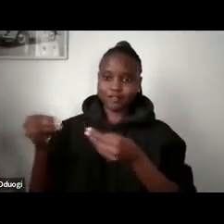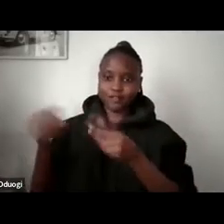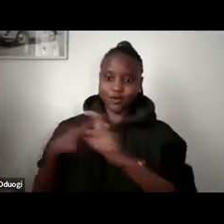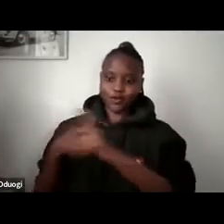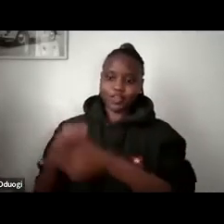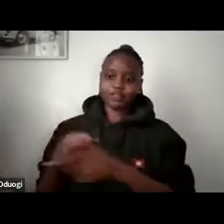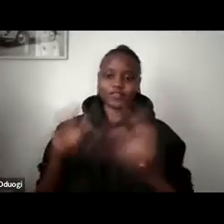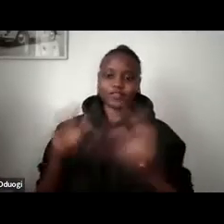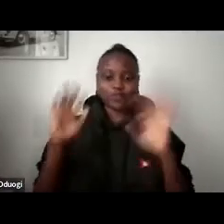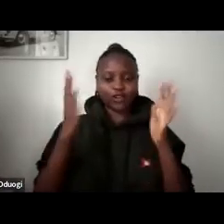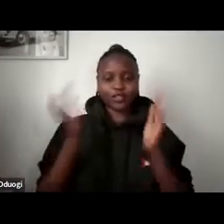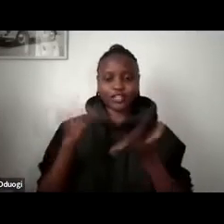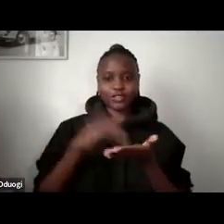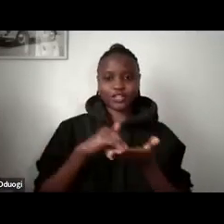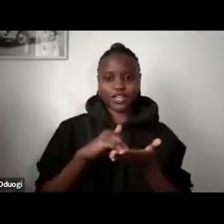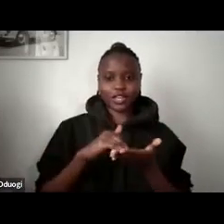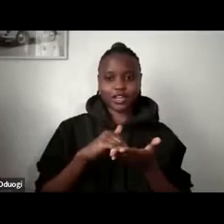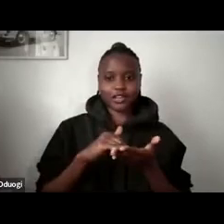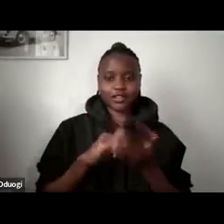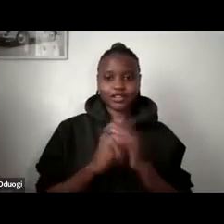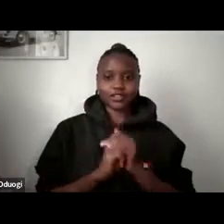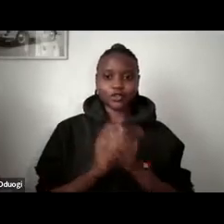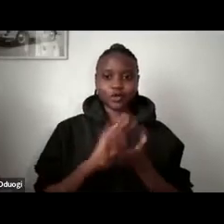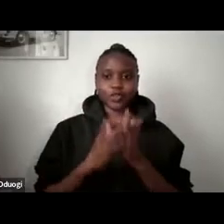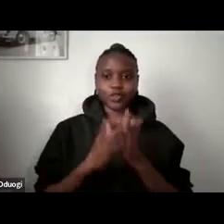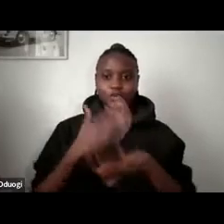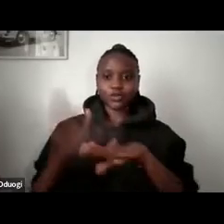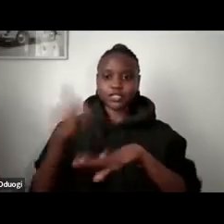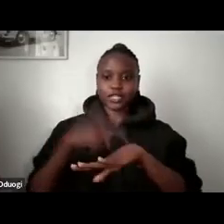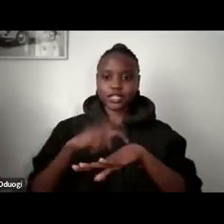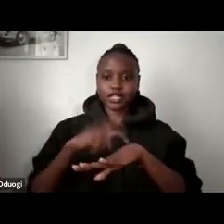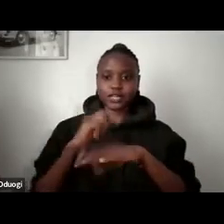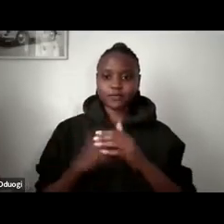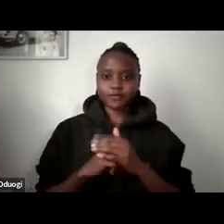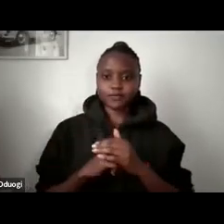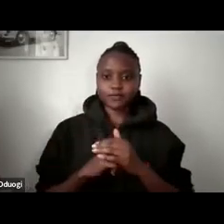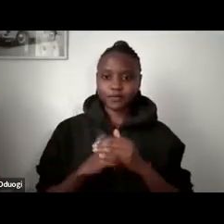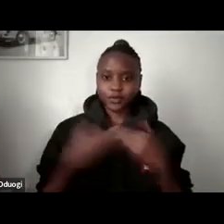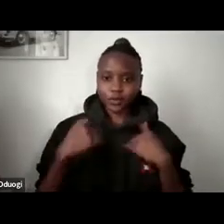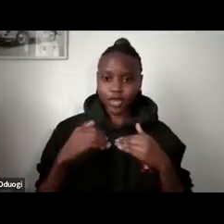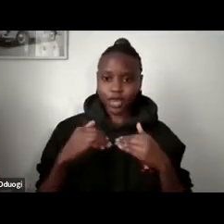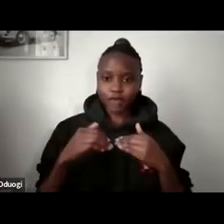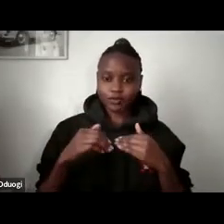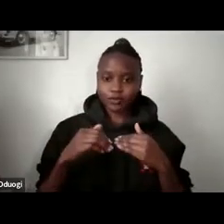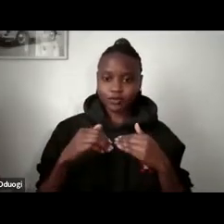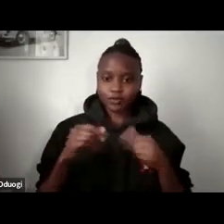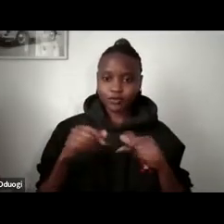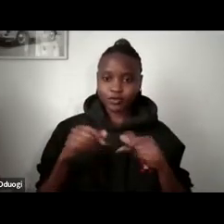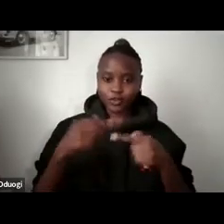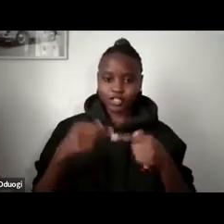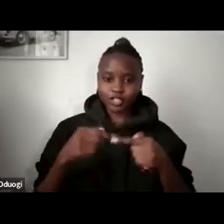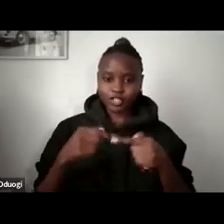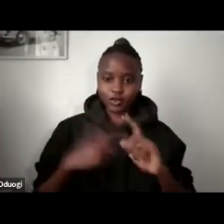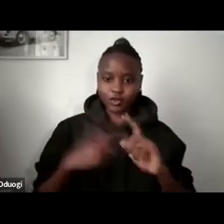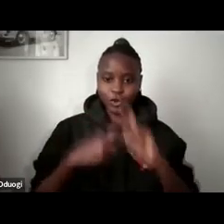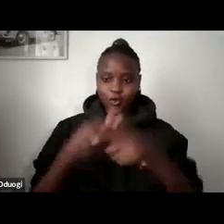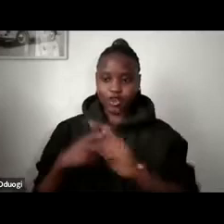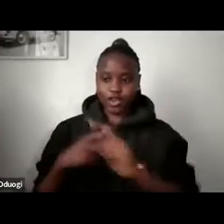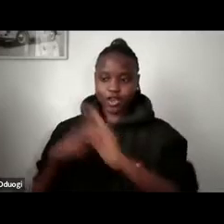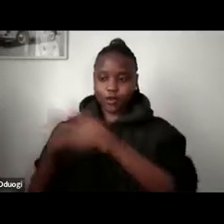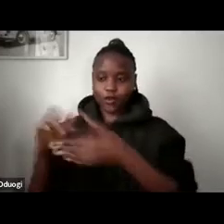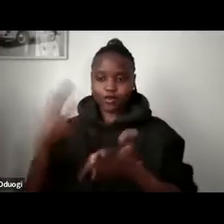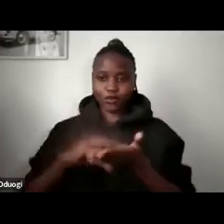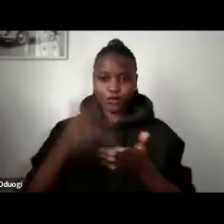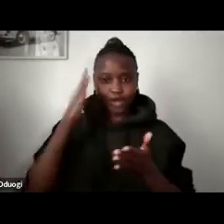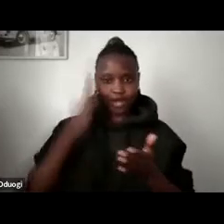Congratulations. So without further ado, we have to keep awarding more learners because that is what we are here